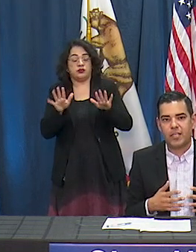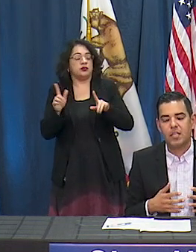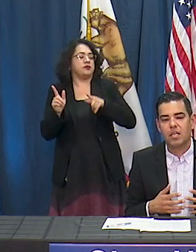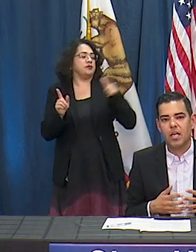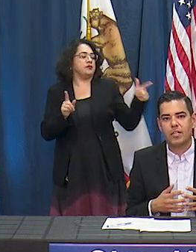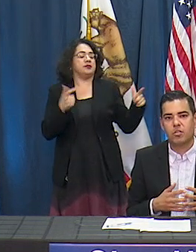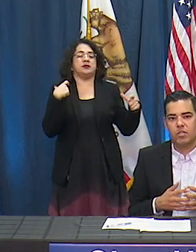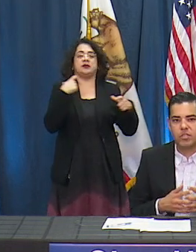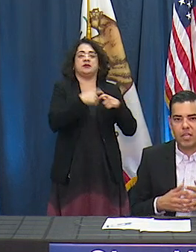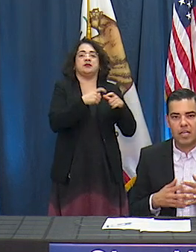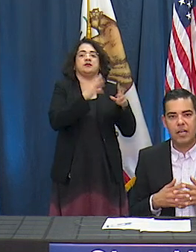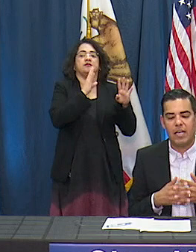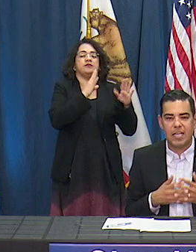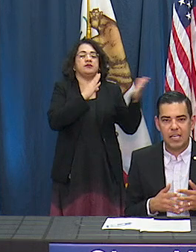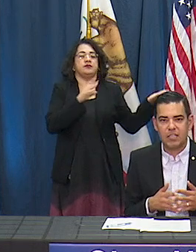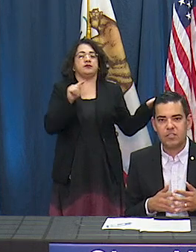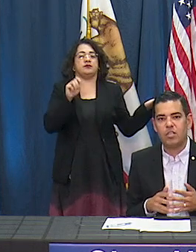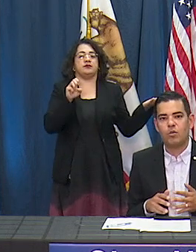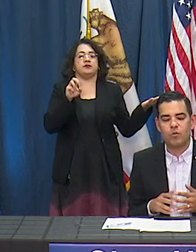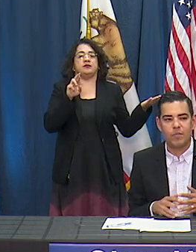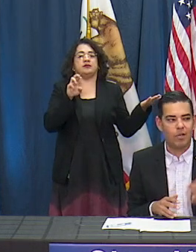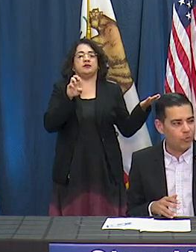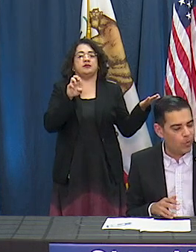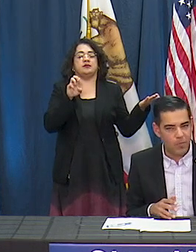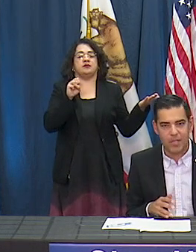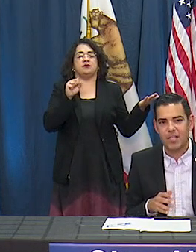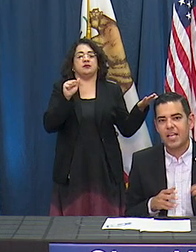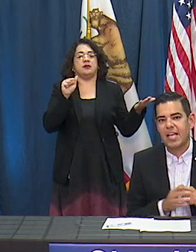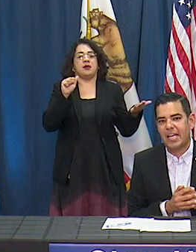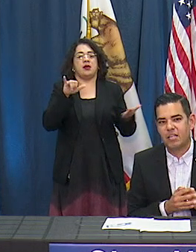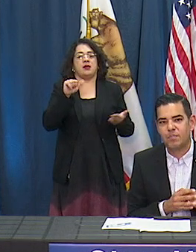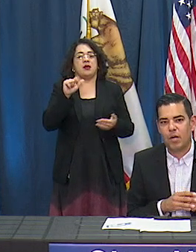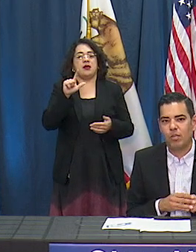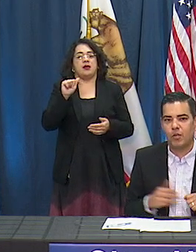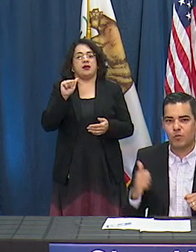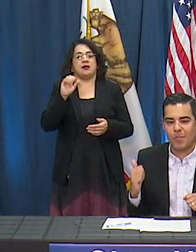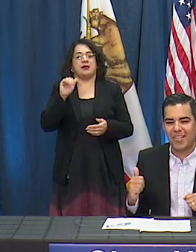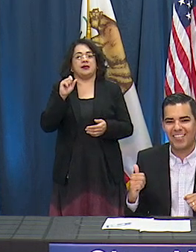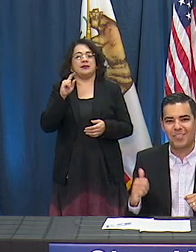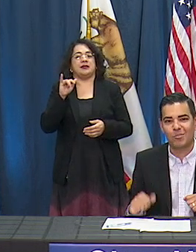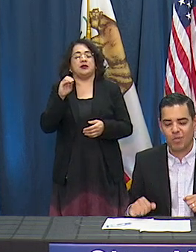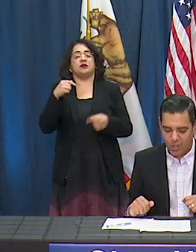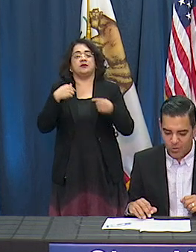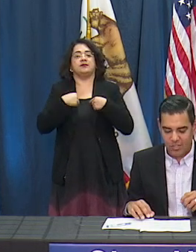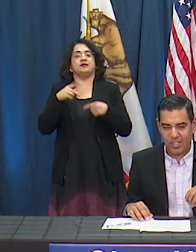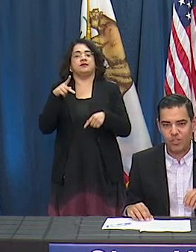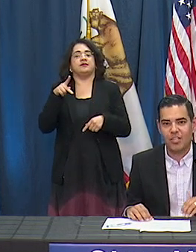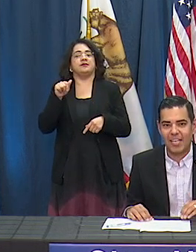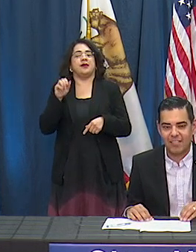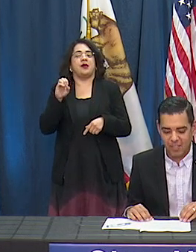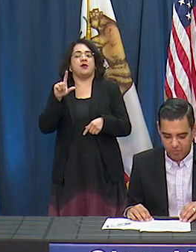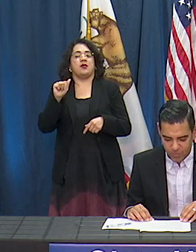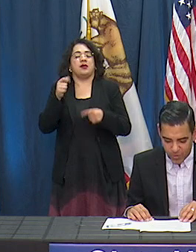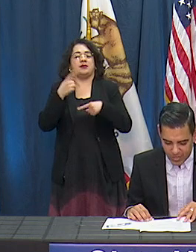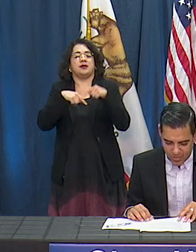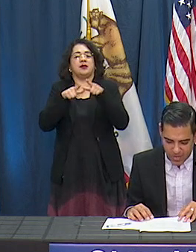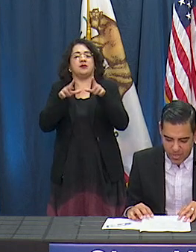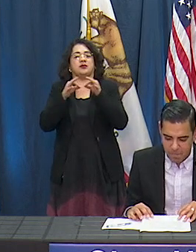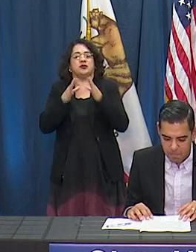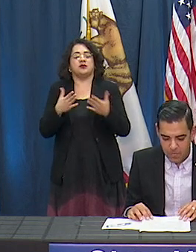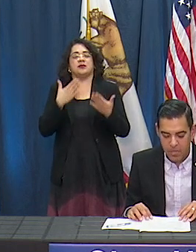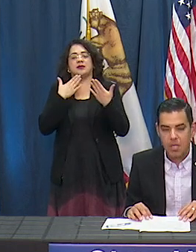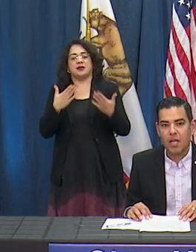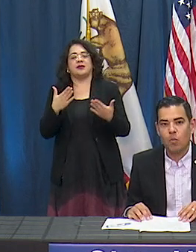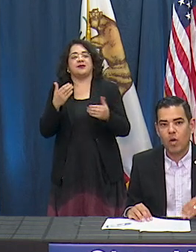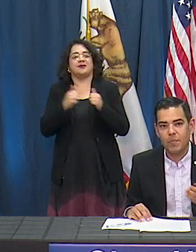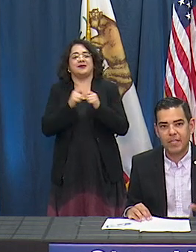want to thank Teresa Ayala Castillo from the Health Department and Paola, who's right behind us, who's doing our translation in ASL. So thank